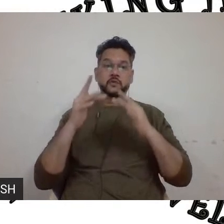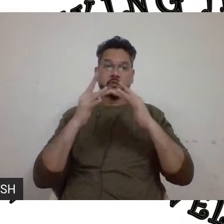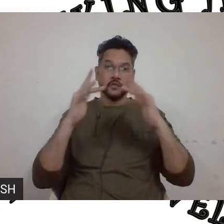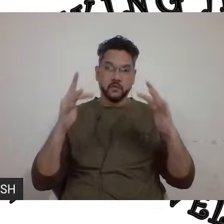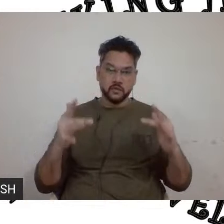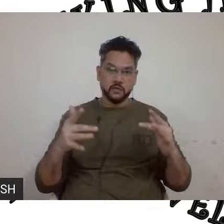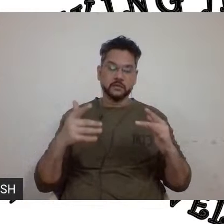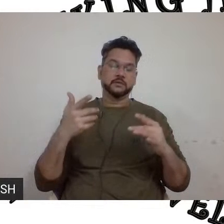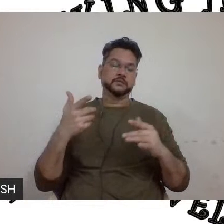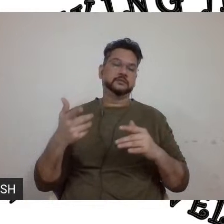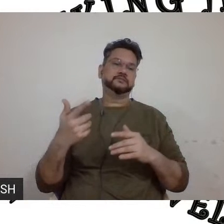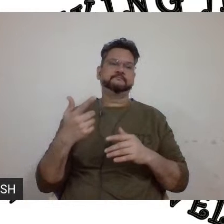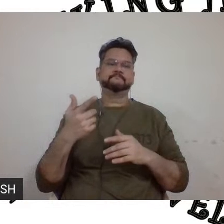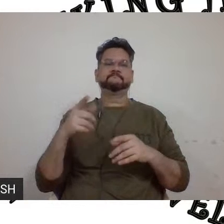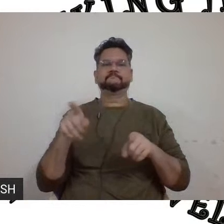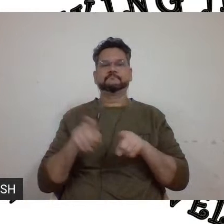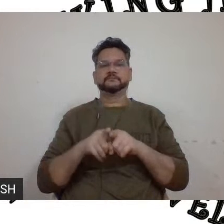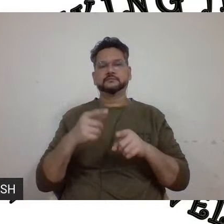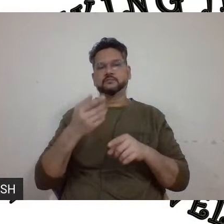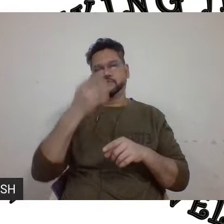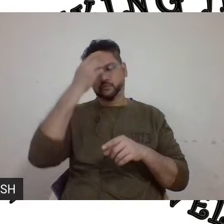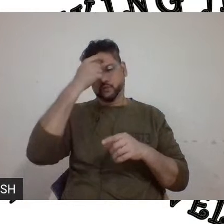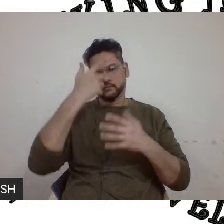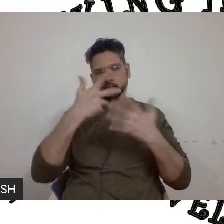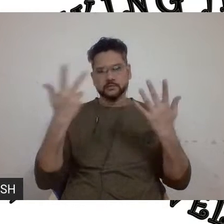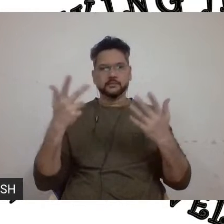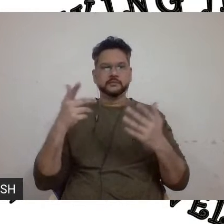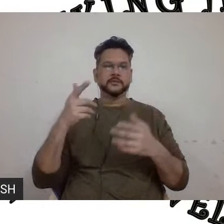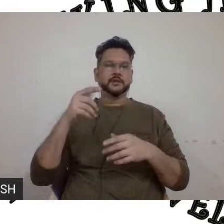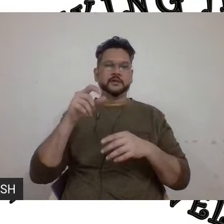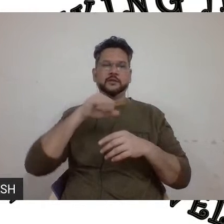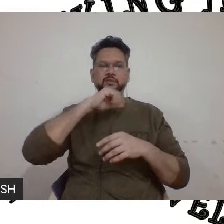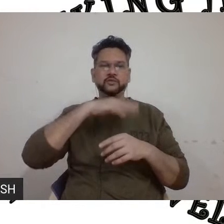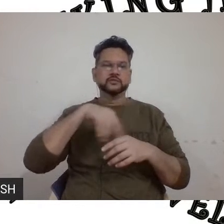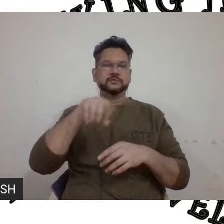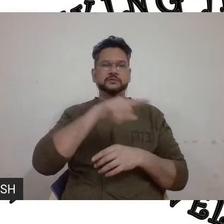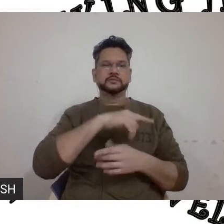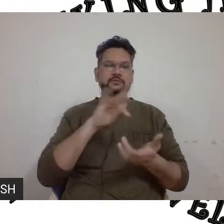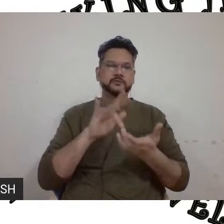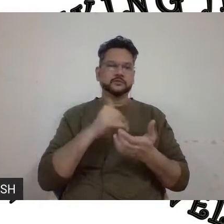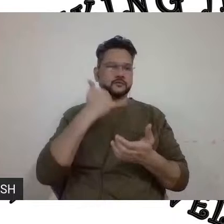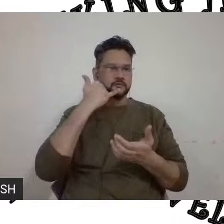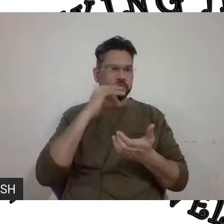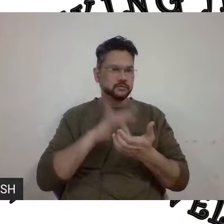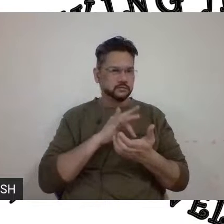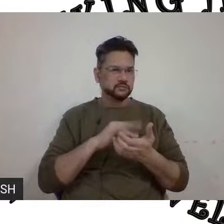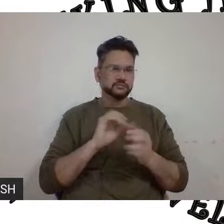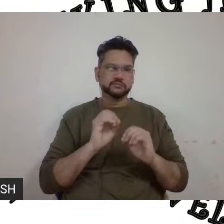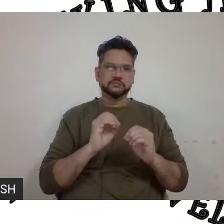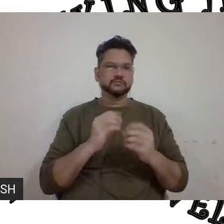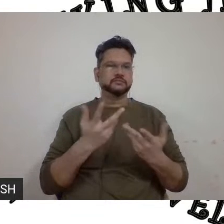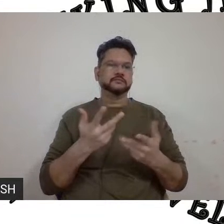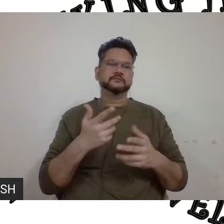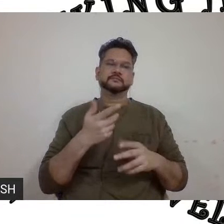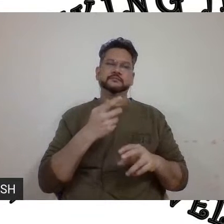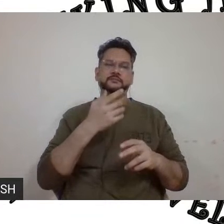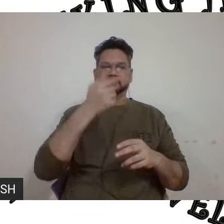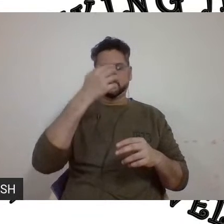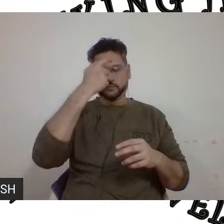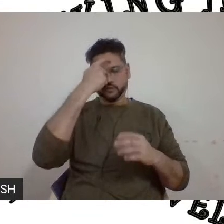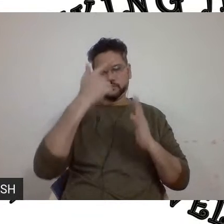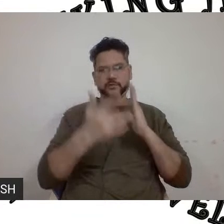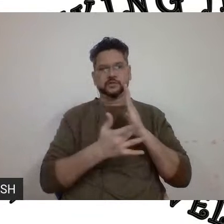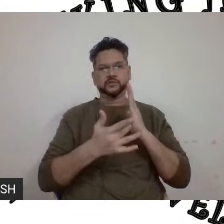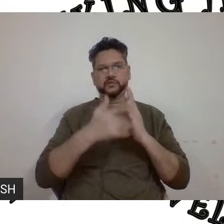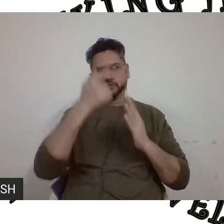net connectivity, would not have a smartphone, or would not have the comfort of learning from the home. But we have overcome those challenges, and we